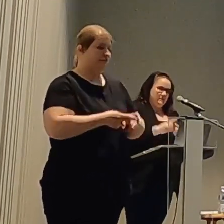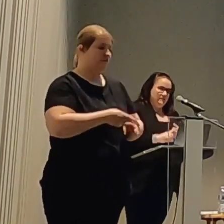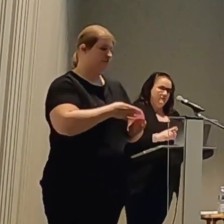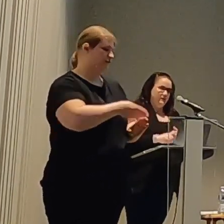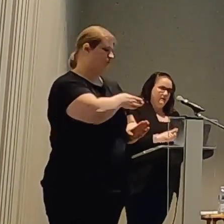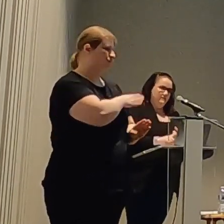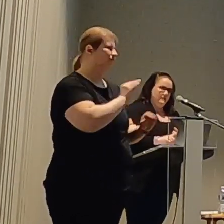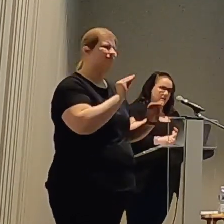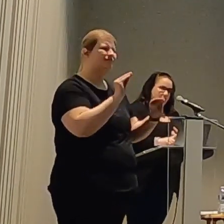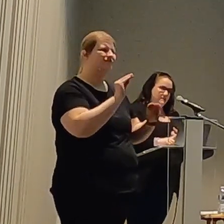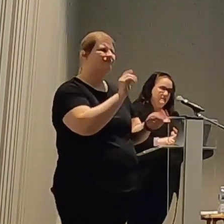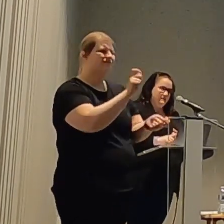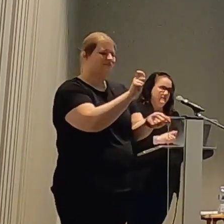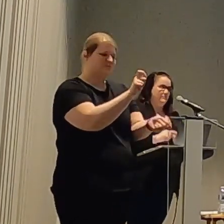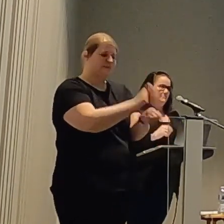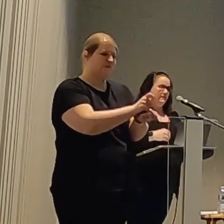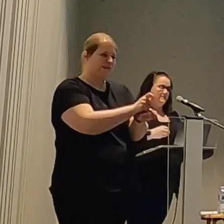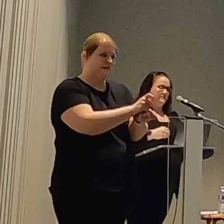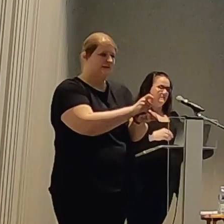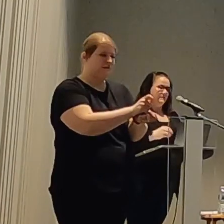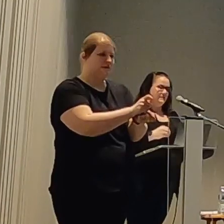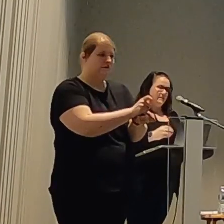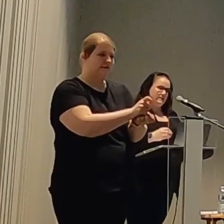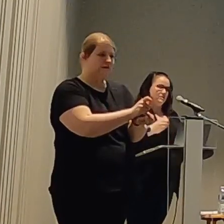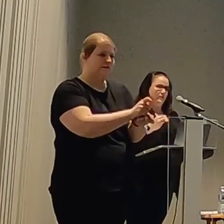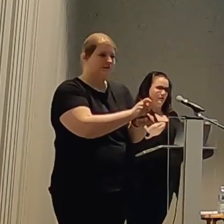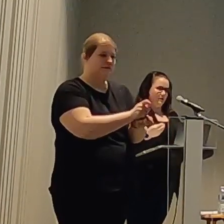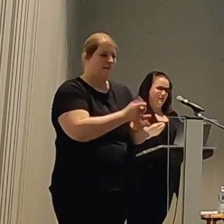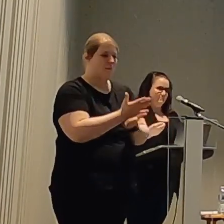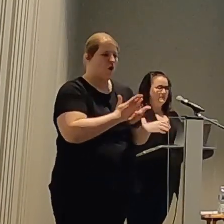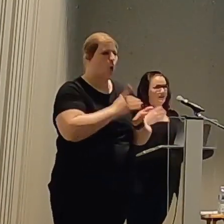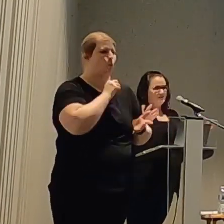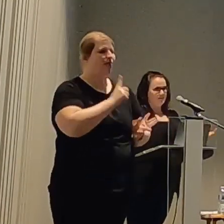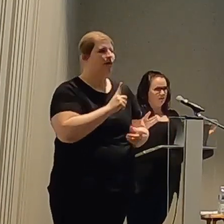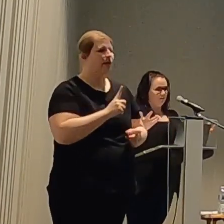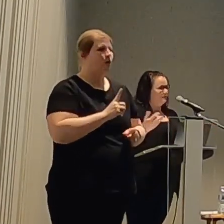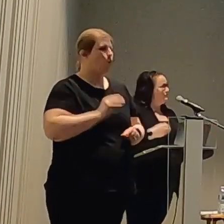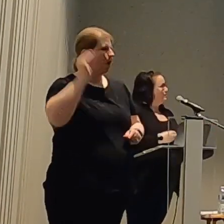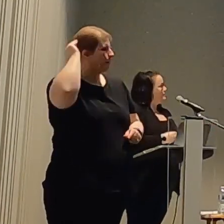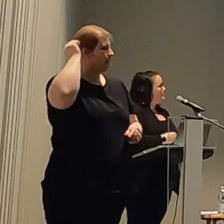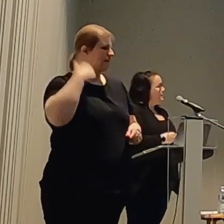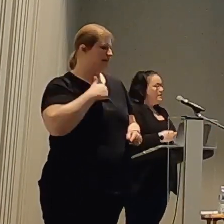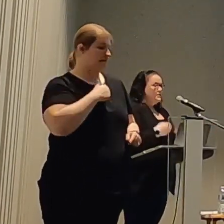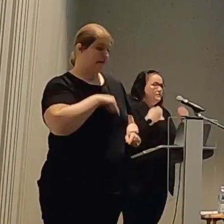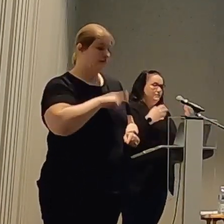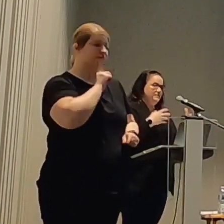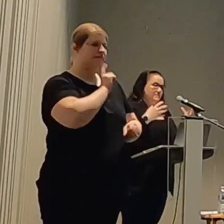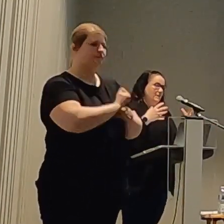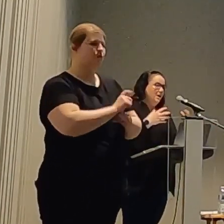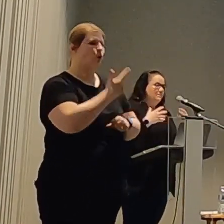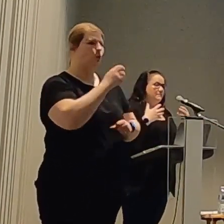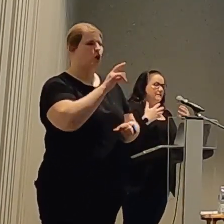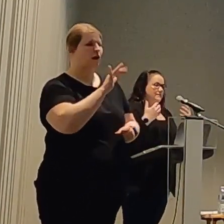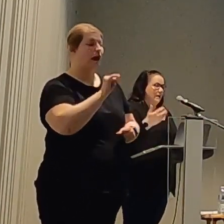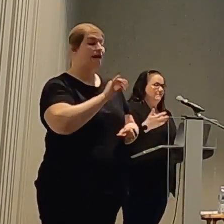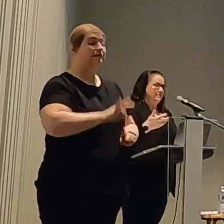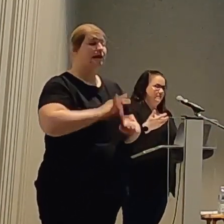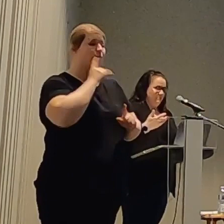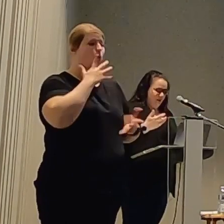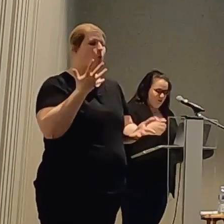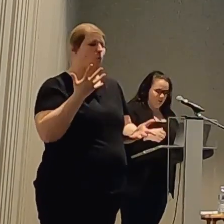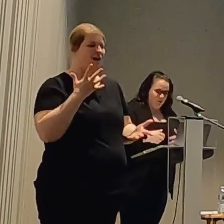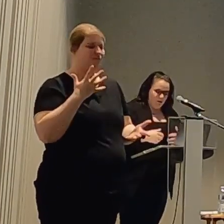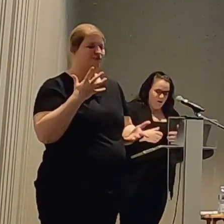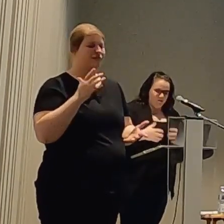very specific element that reminds us that this is Guernica, besides the title, of course. So this becomes a